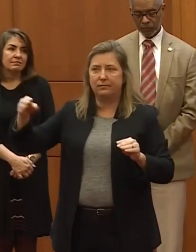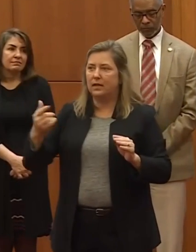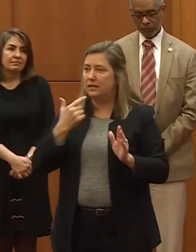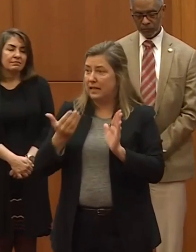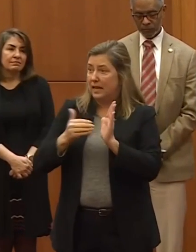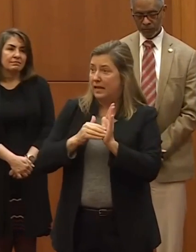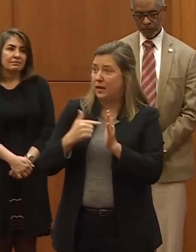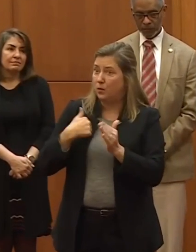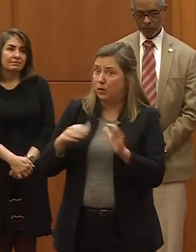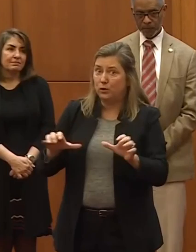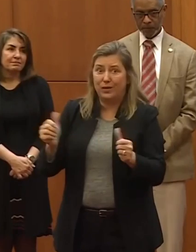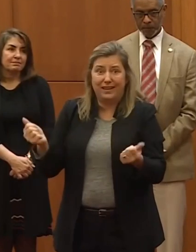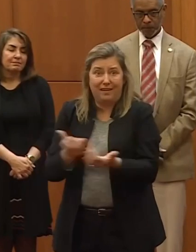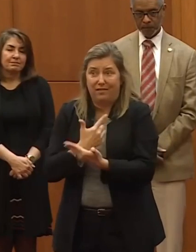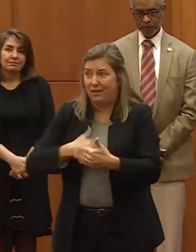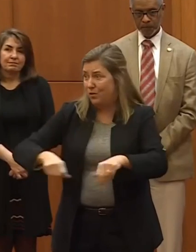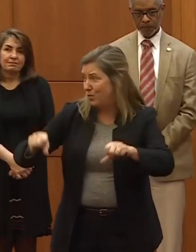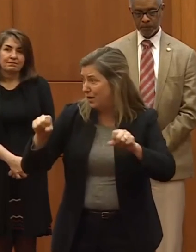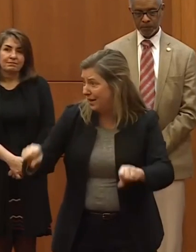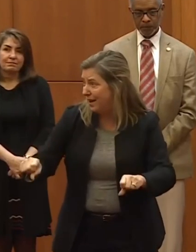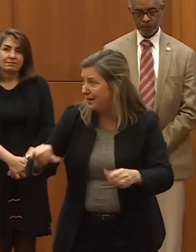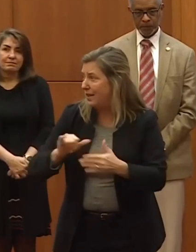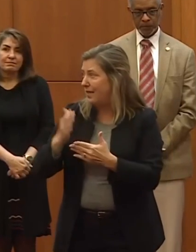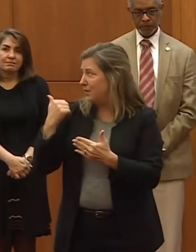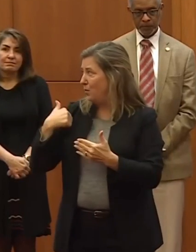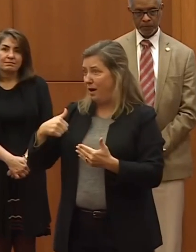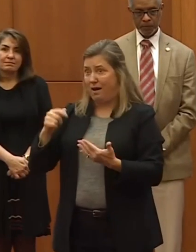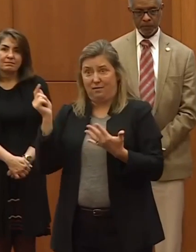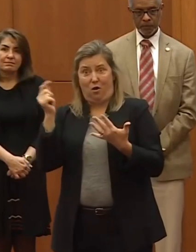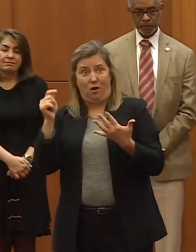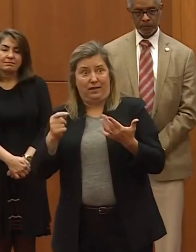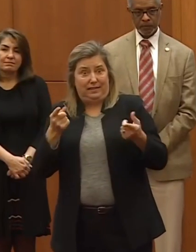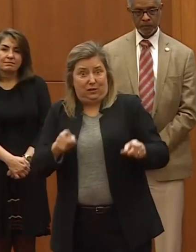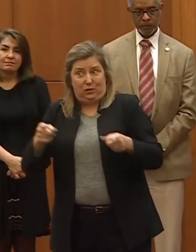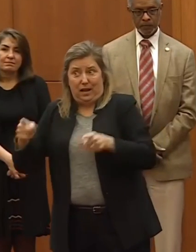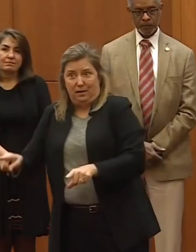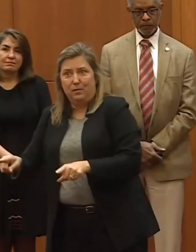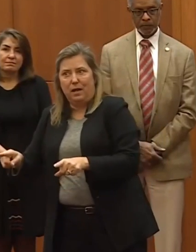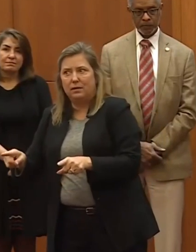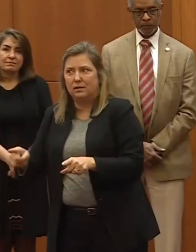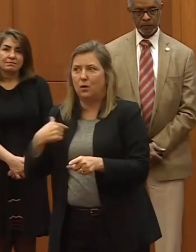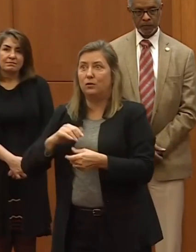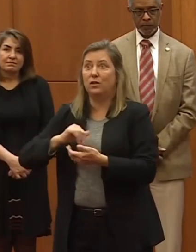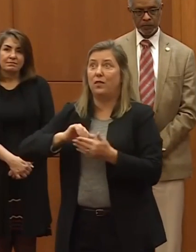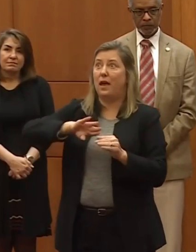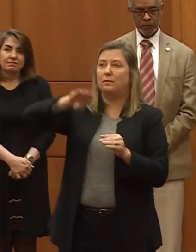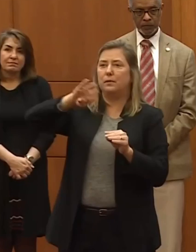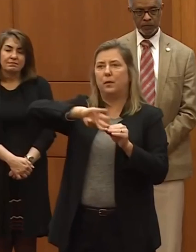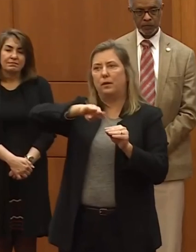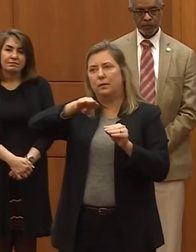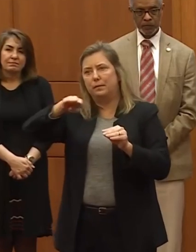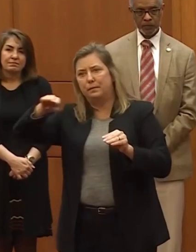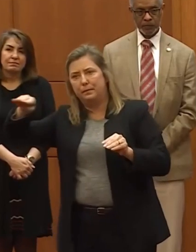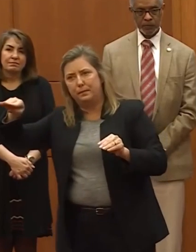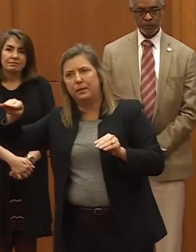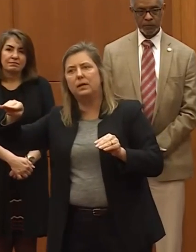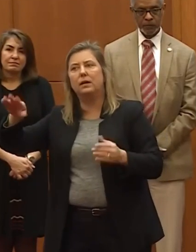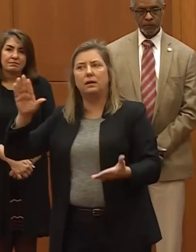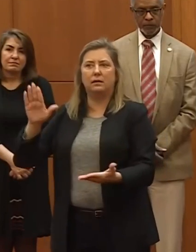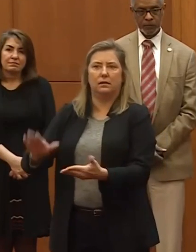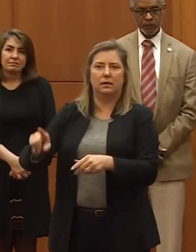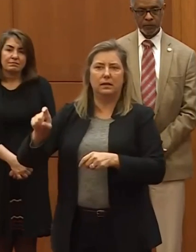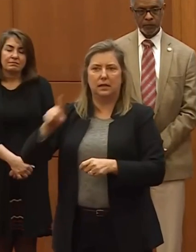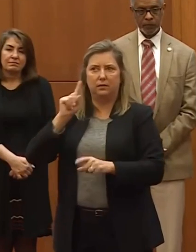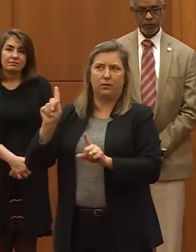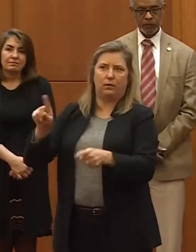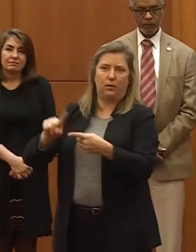reiterate, we're doing everything that we can. That's why all of these things are taking place, so that we can flatten that curve and lessen the need for